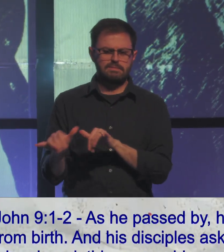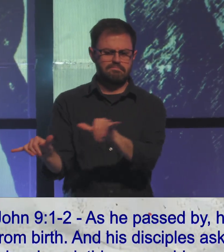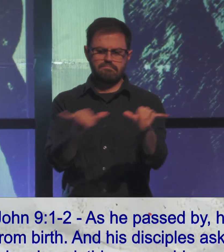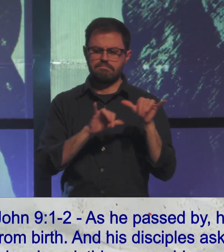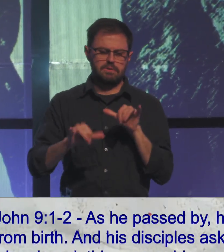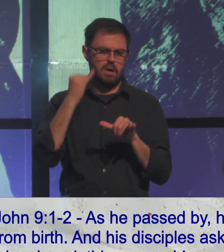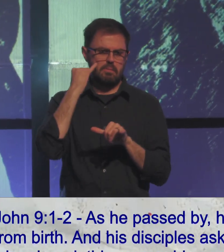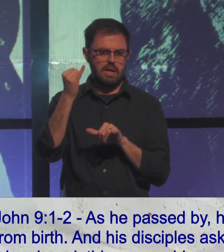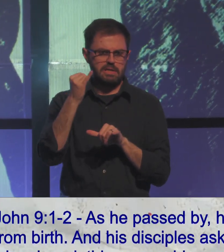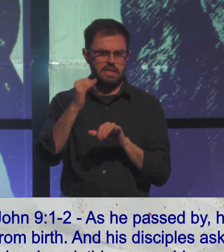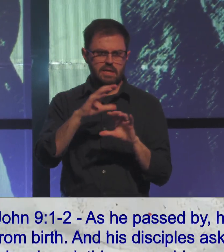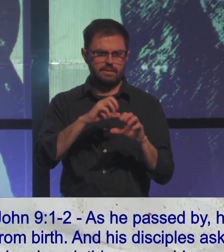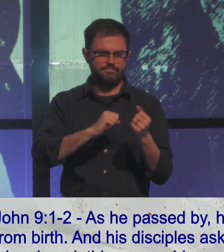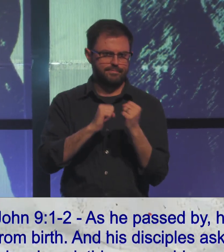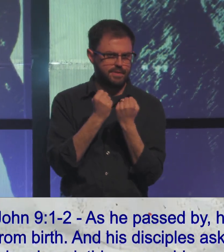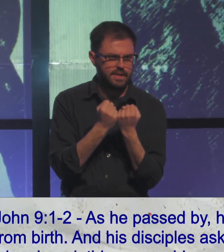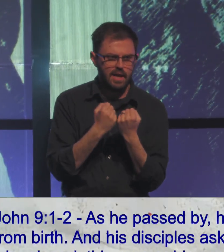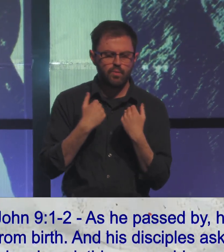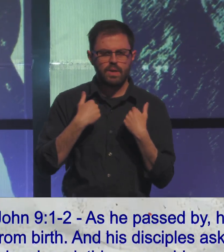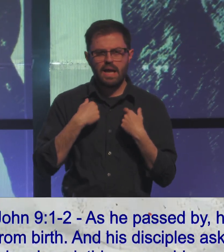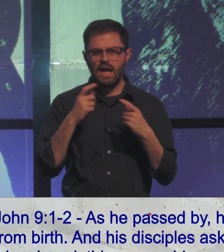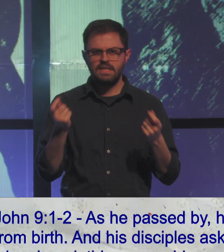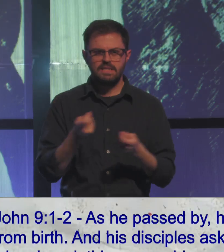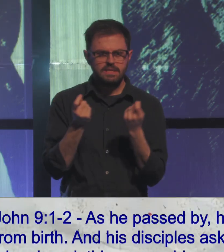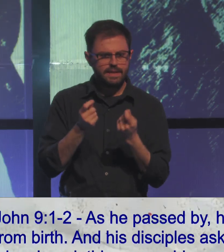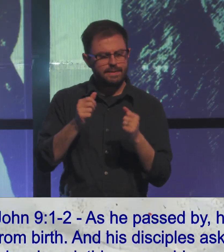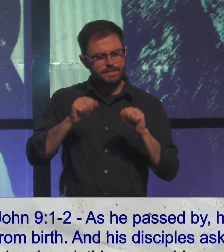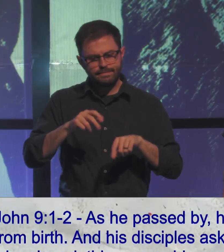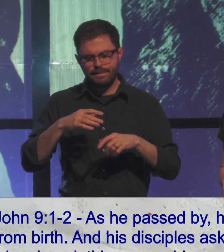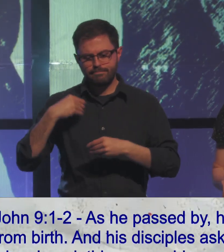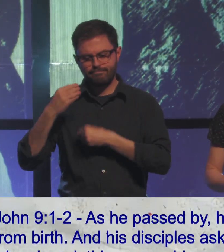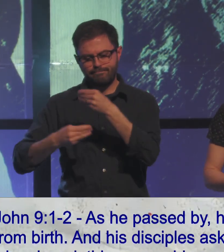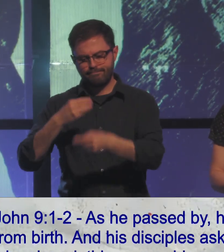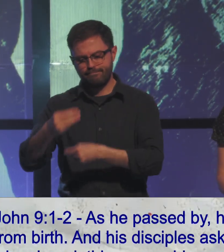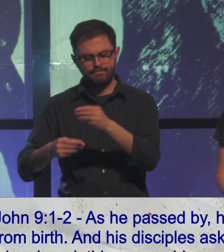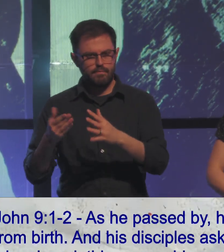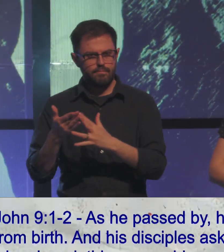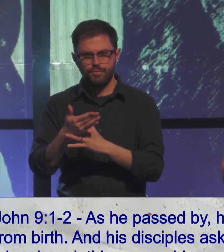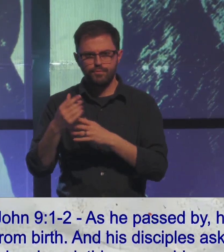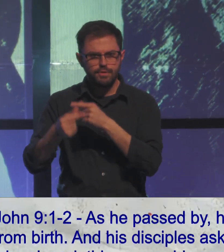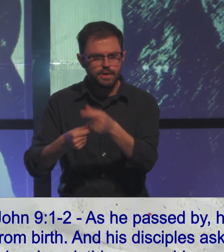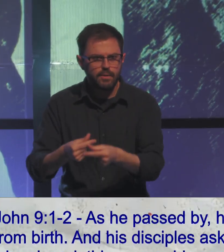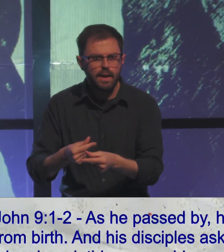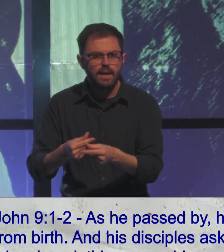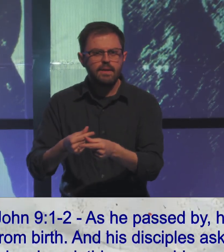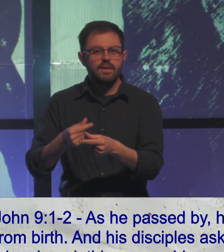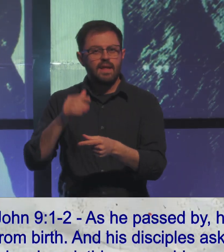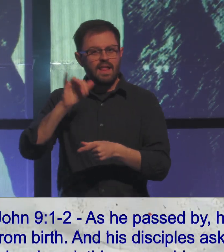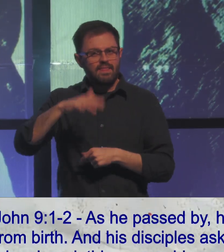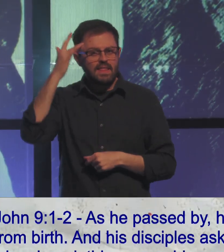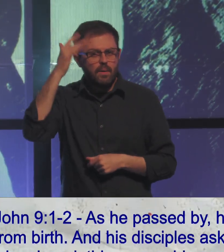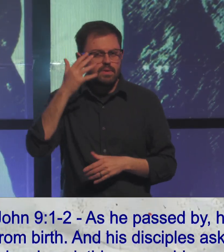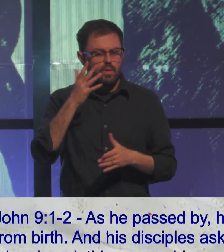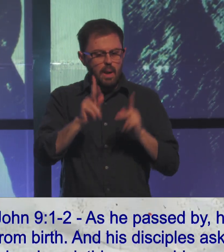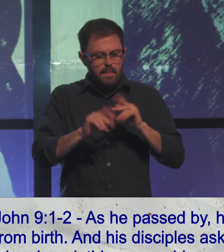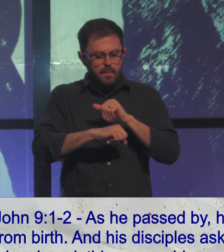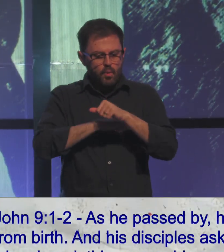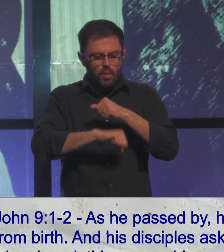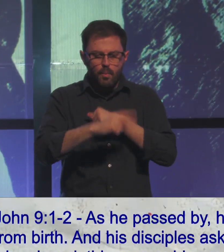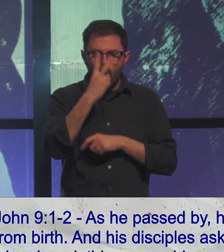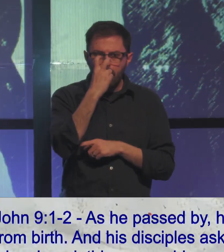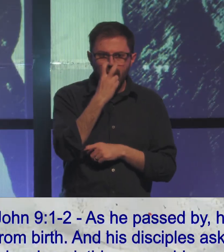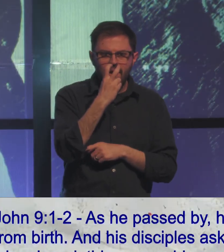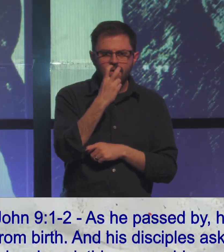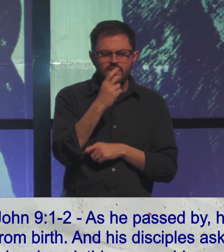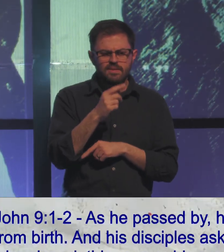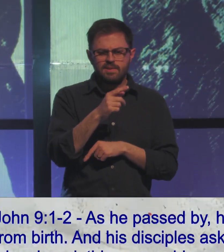like generational sins, and that is why people were born with these things instead of recognizing that the systems that they were a